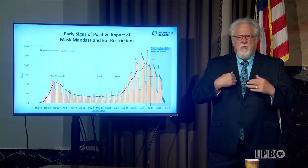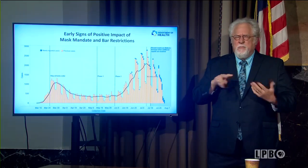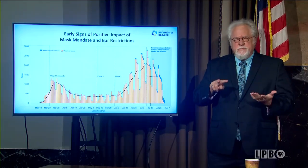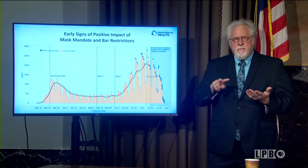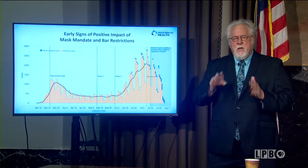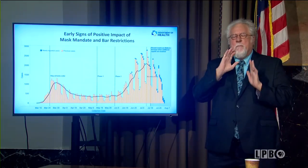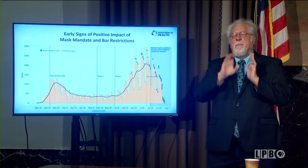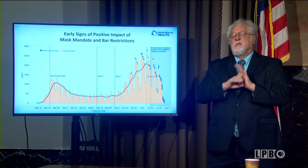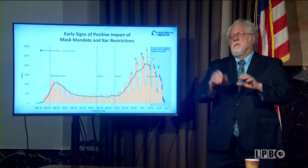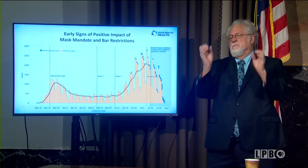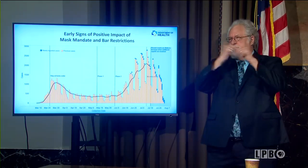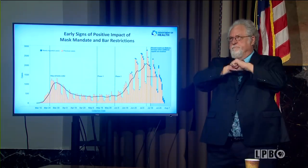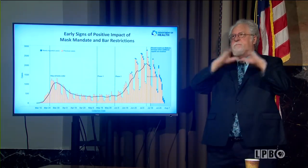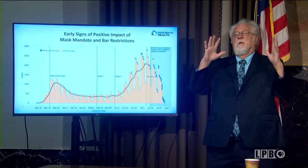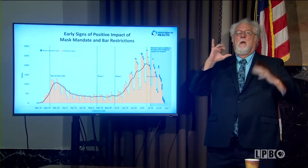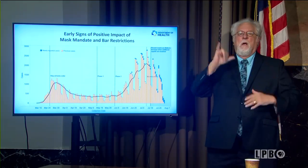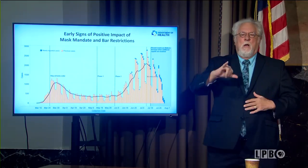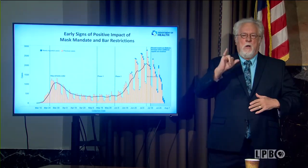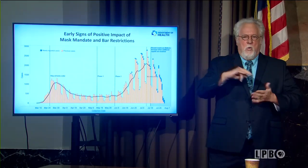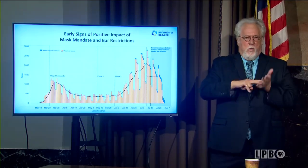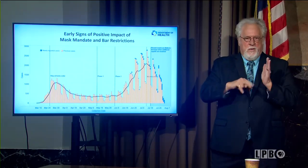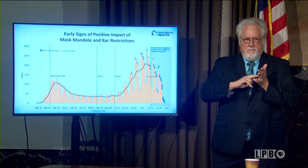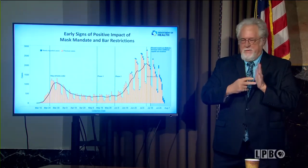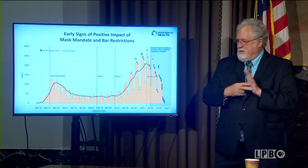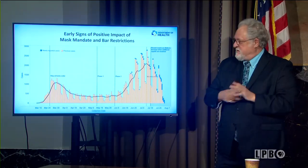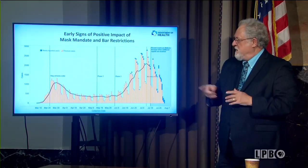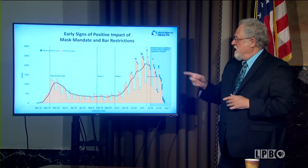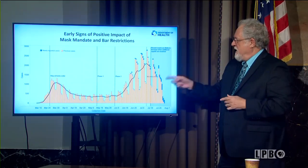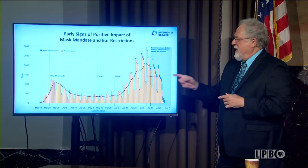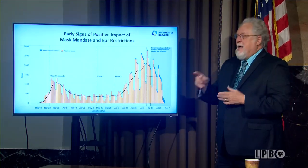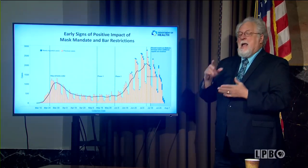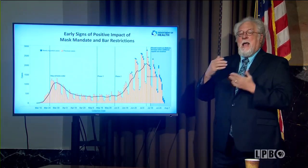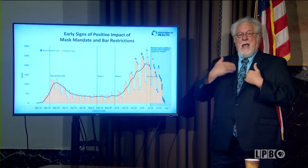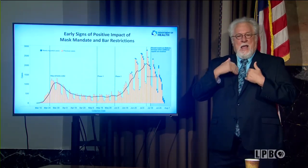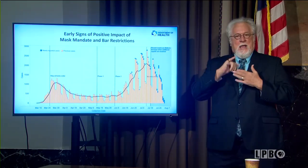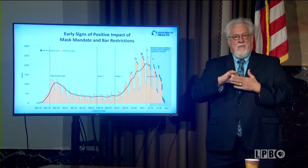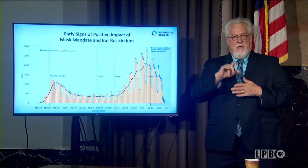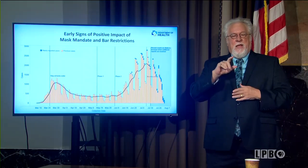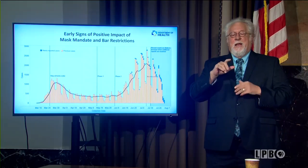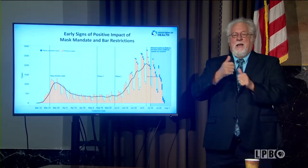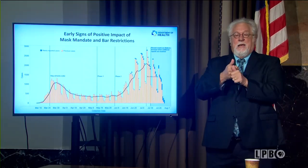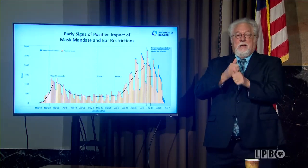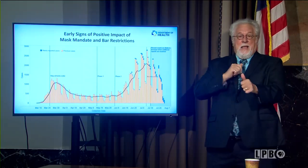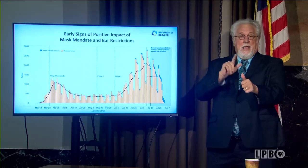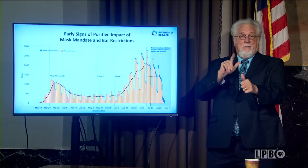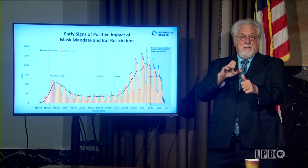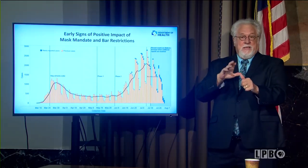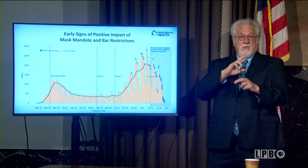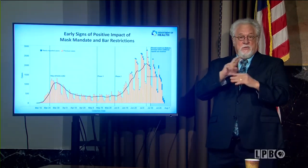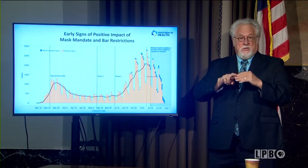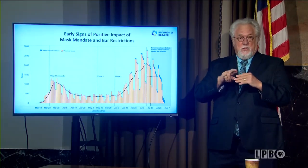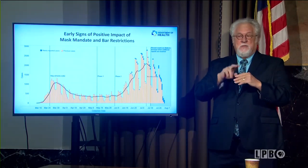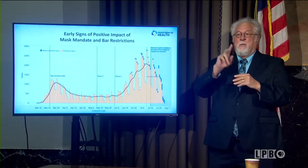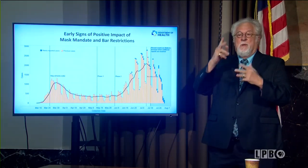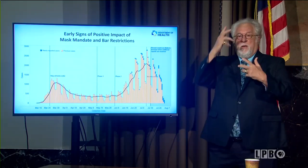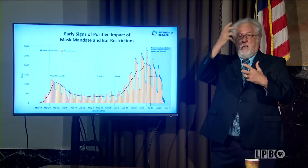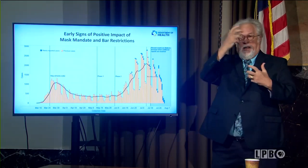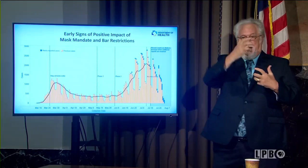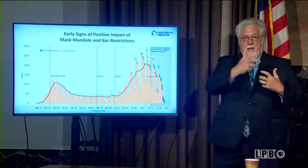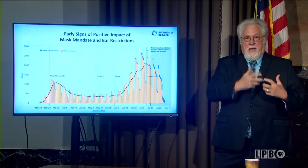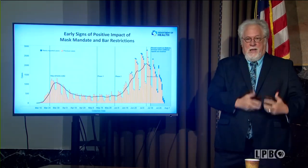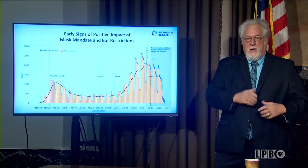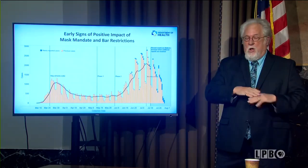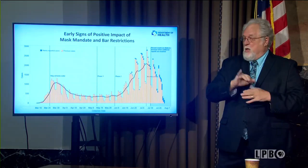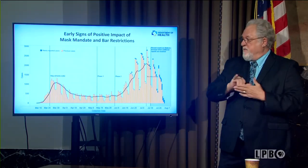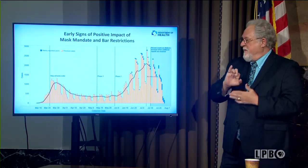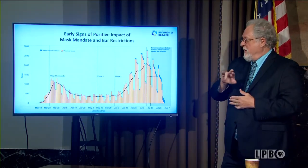a picture is worth 1,000 words, and here you can see what we mean when we say that lagged test results coming in has an impact on the epi